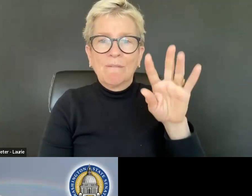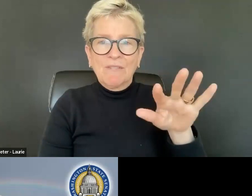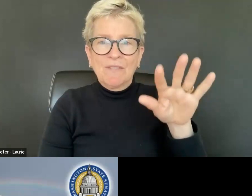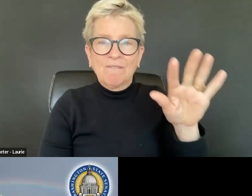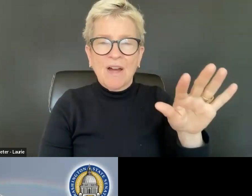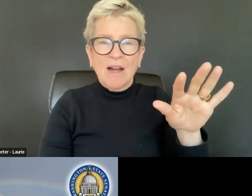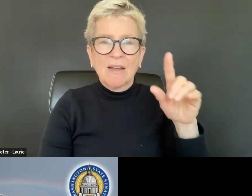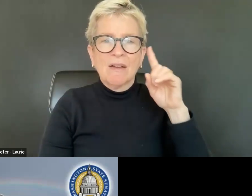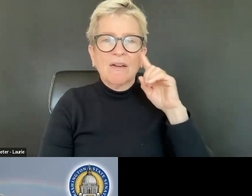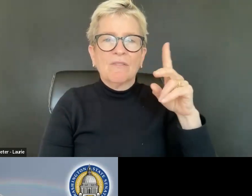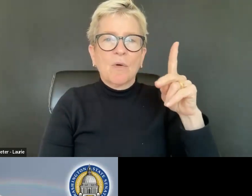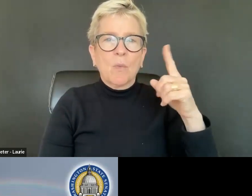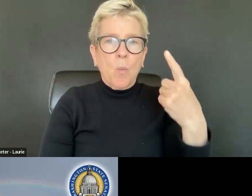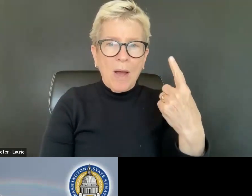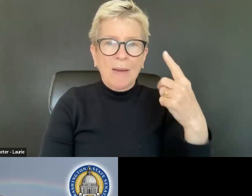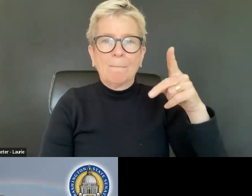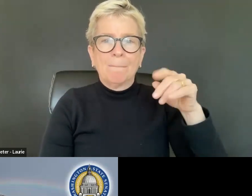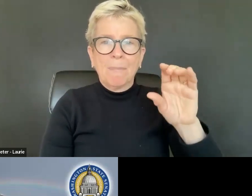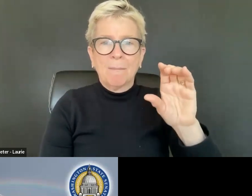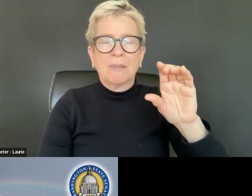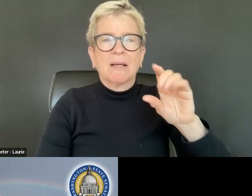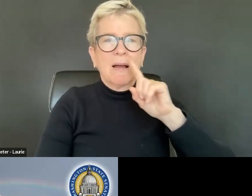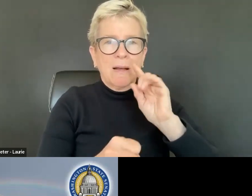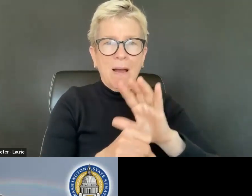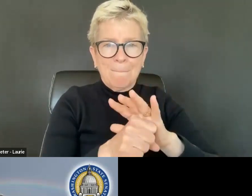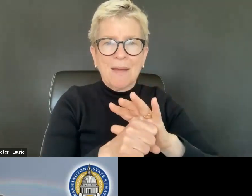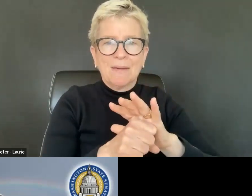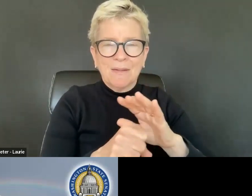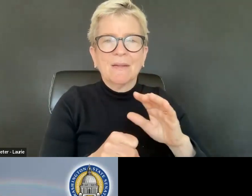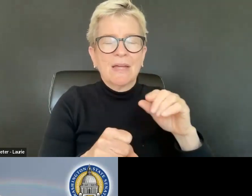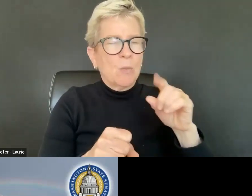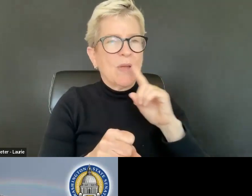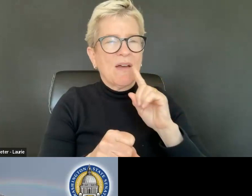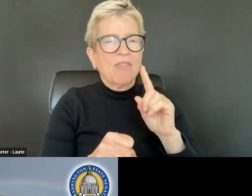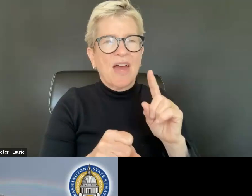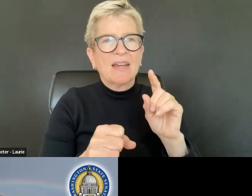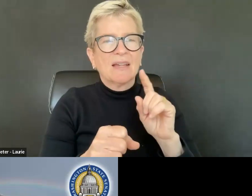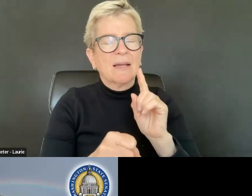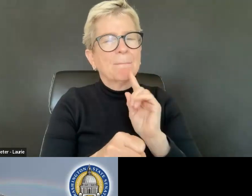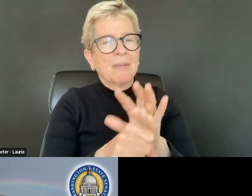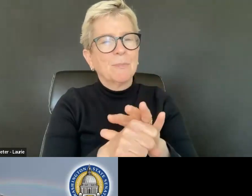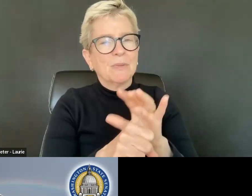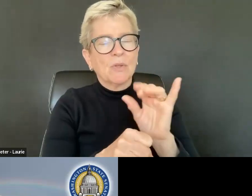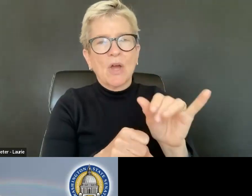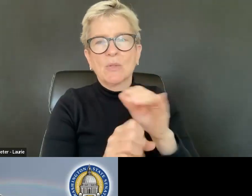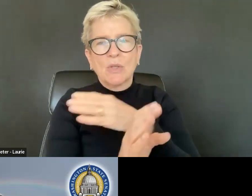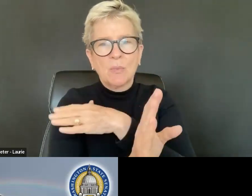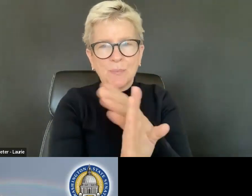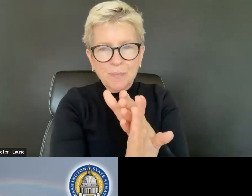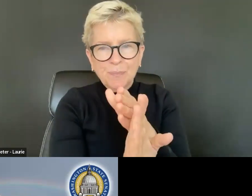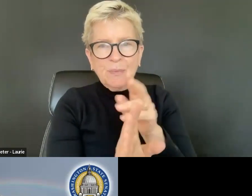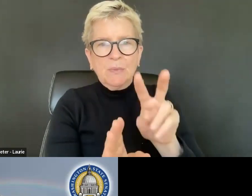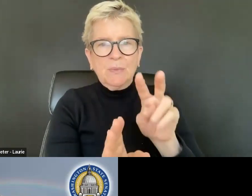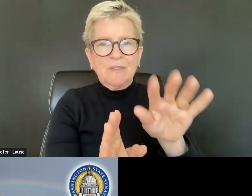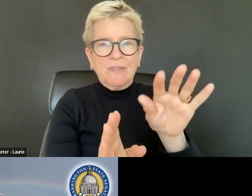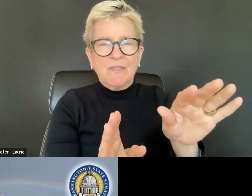the public comment that we have, since we have that commitment. But we'll take as many questions as we can until then. So Claudia and then